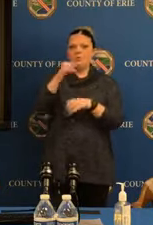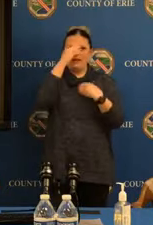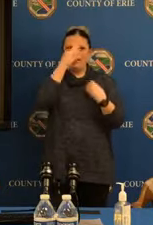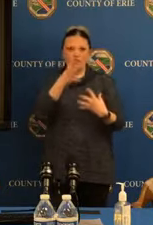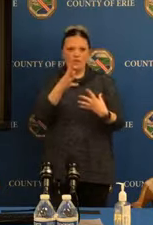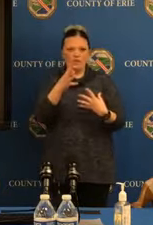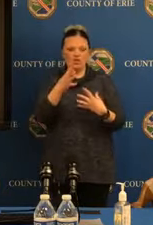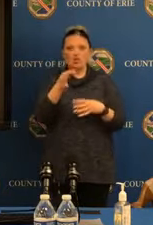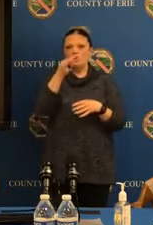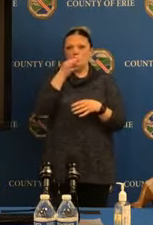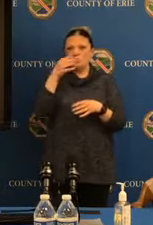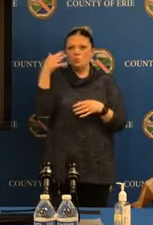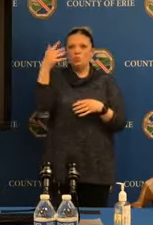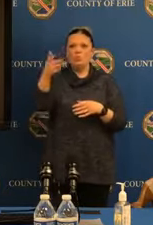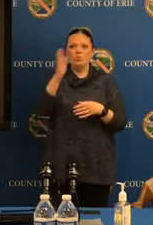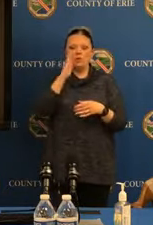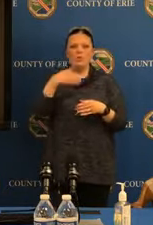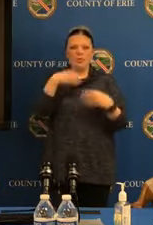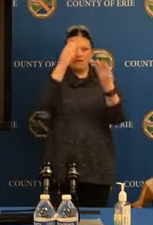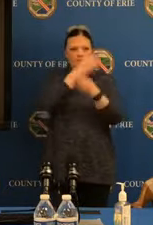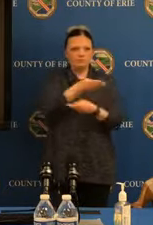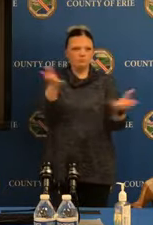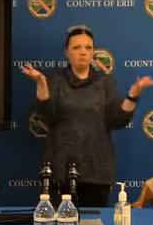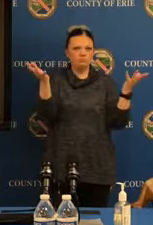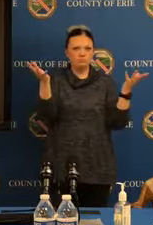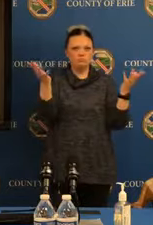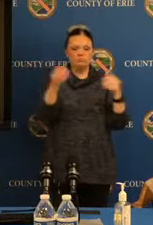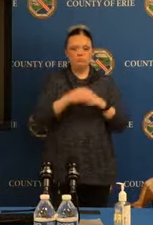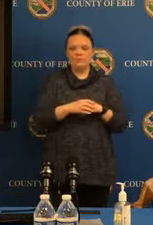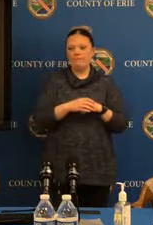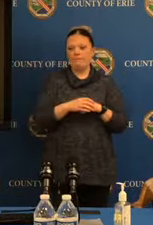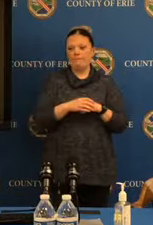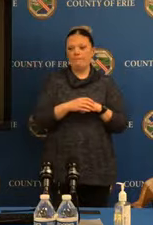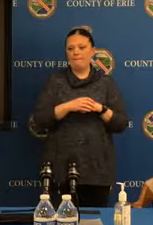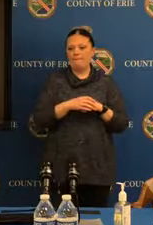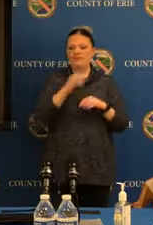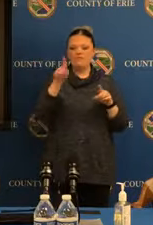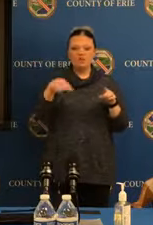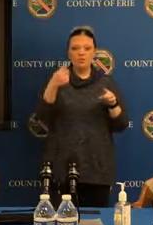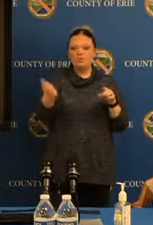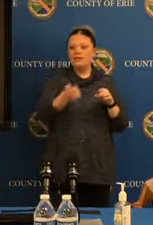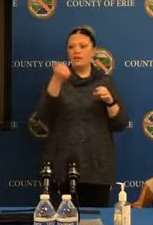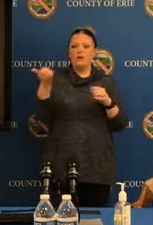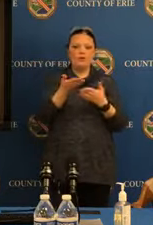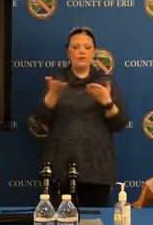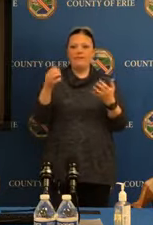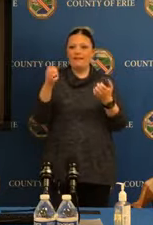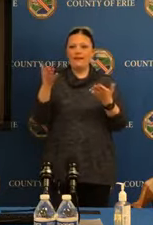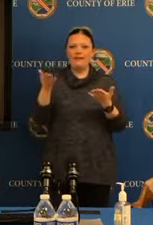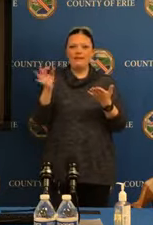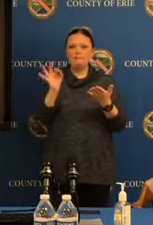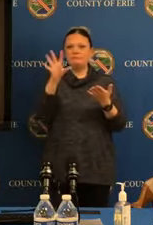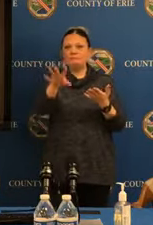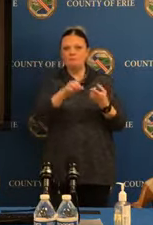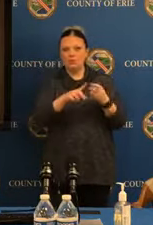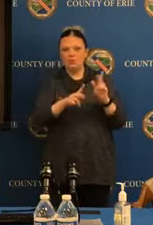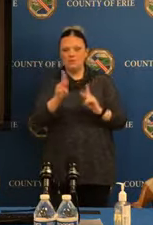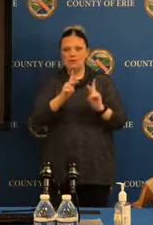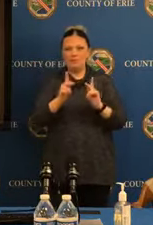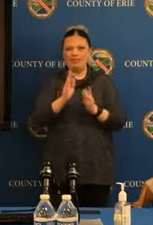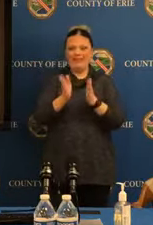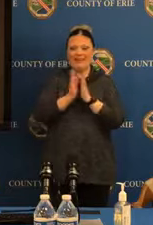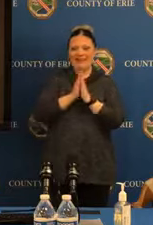will look to have that information distributed broadly. The only other thing that I can offer to the folks that are asking